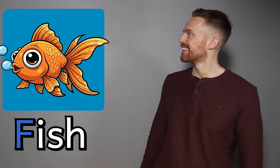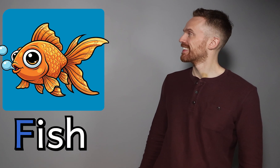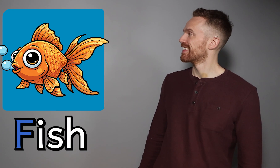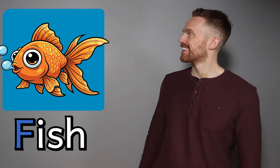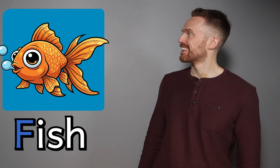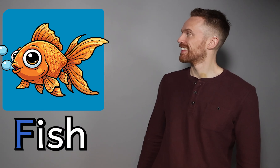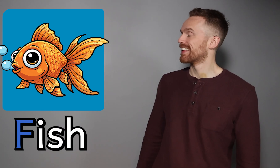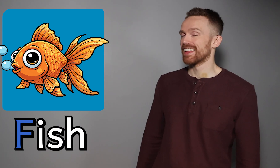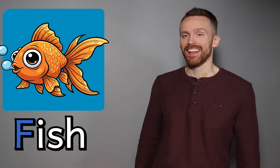Fish.